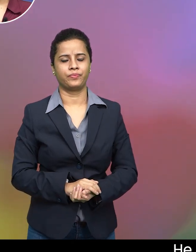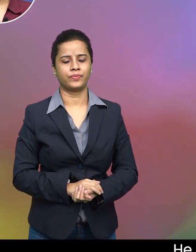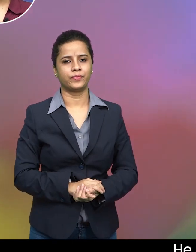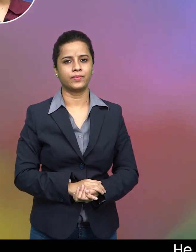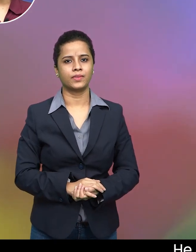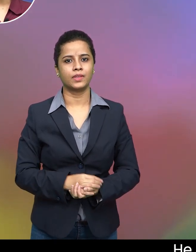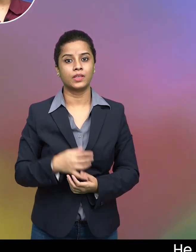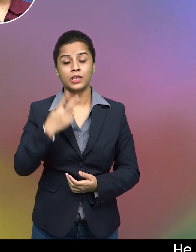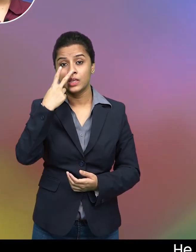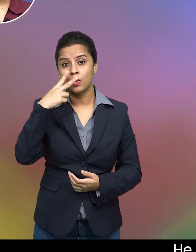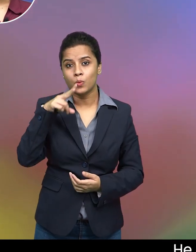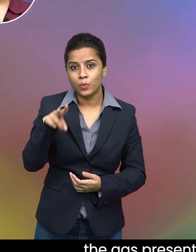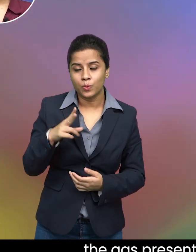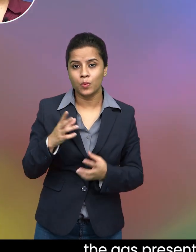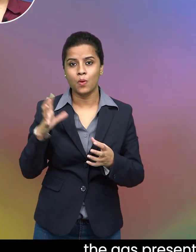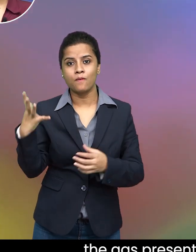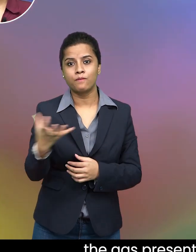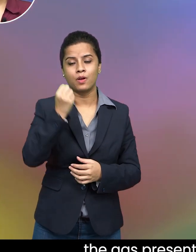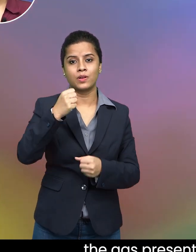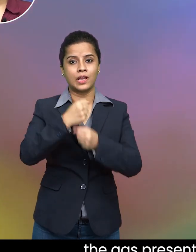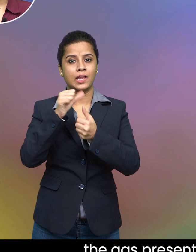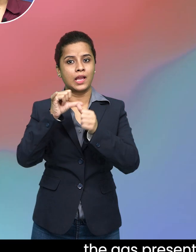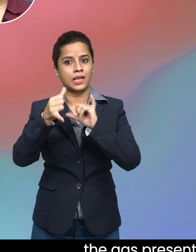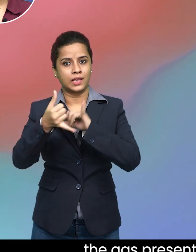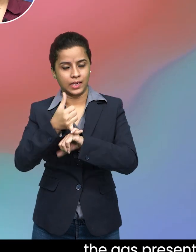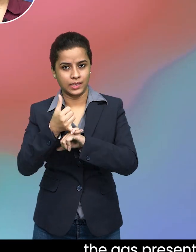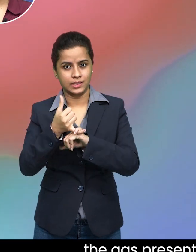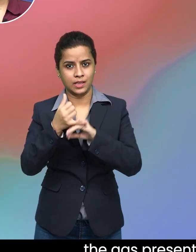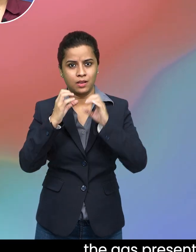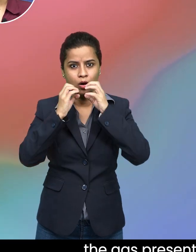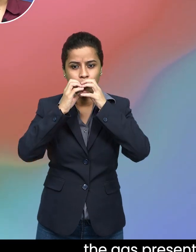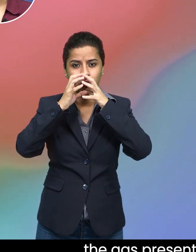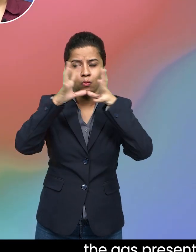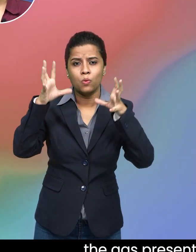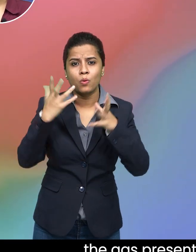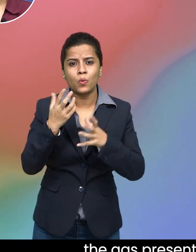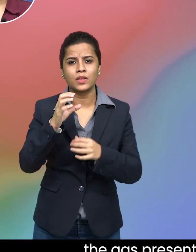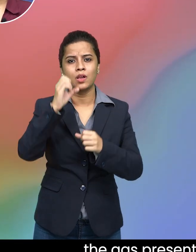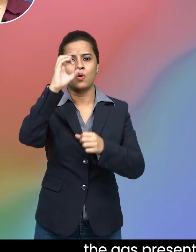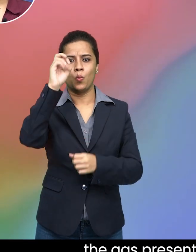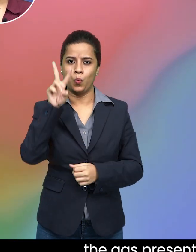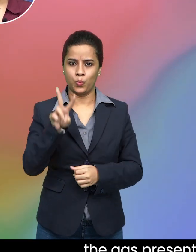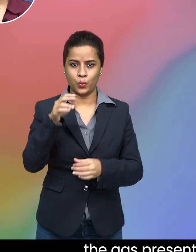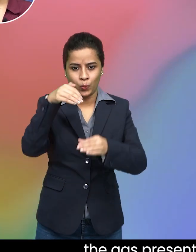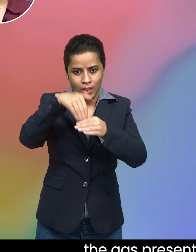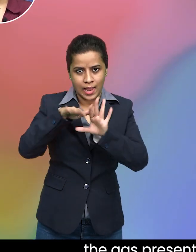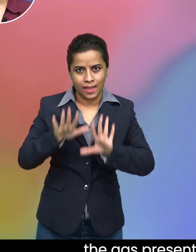He also found that the gas present in the bubbles was oxygen.